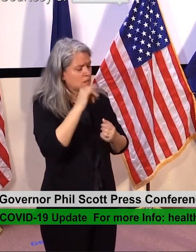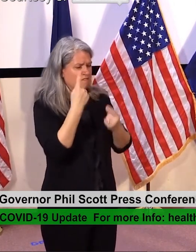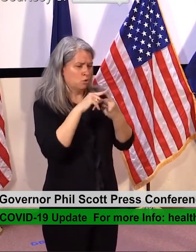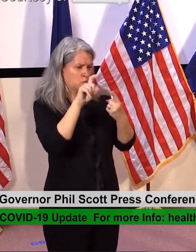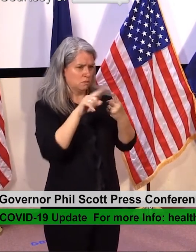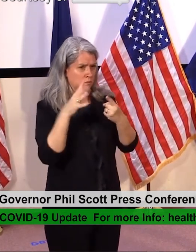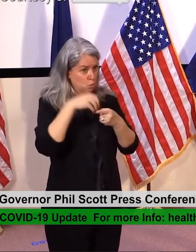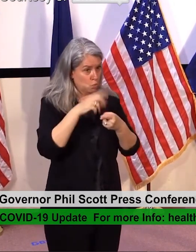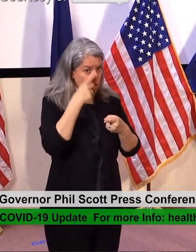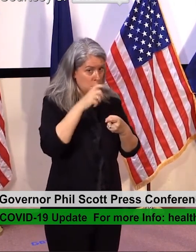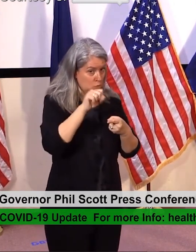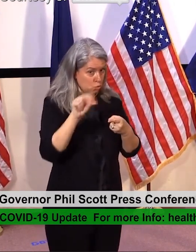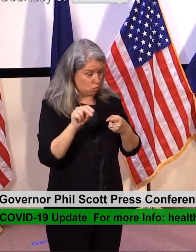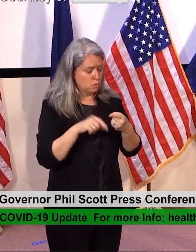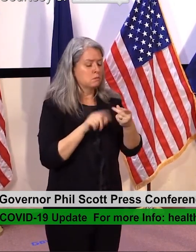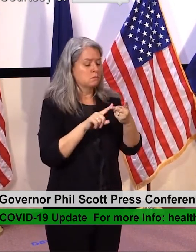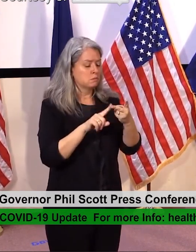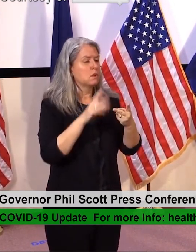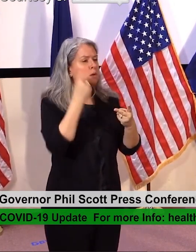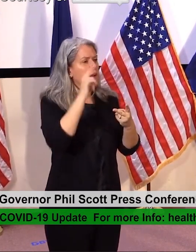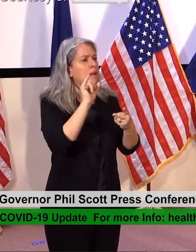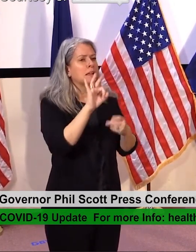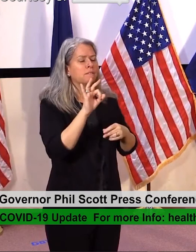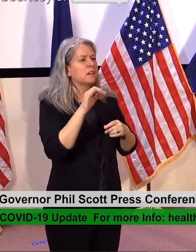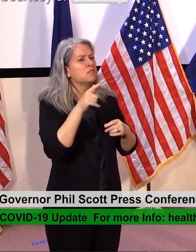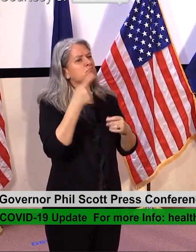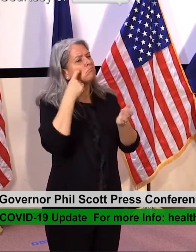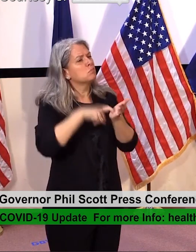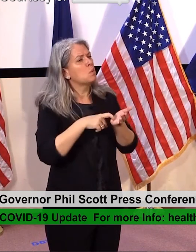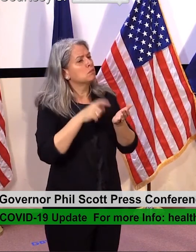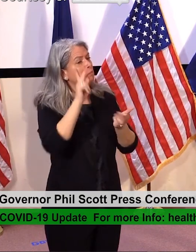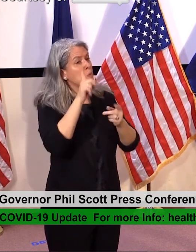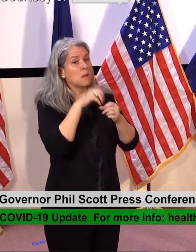whether you can say that the pattern of hospitalization already